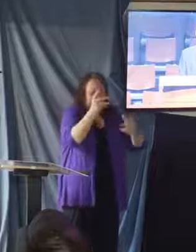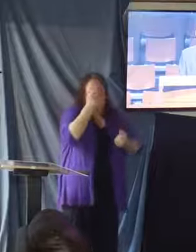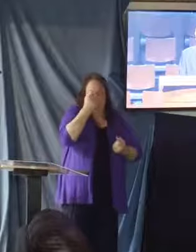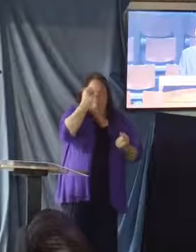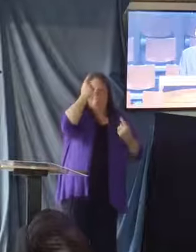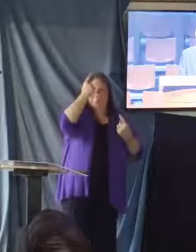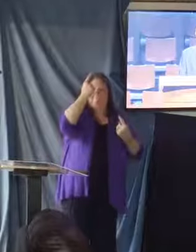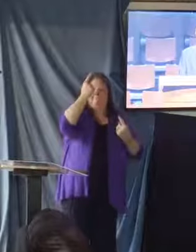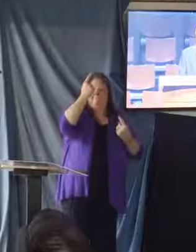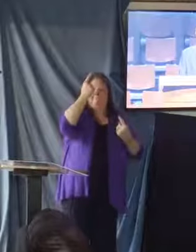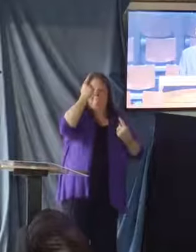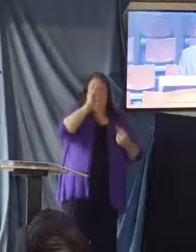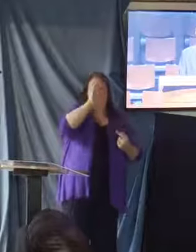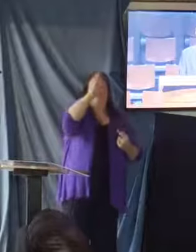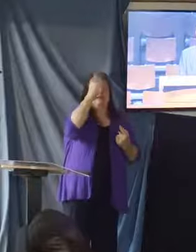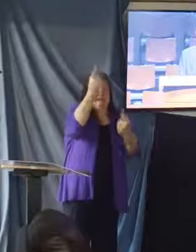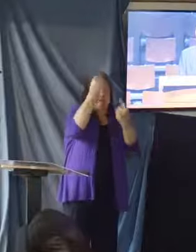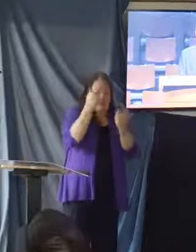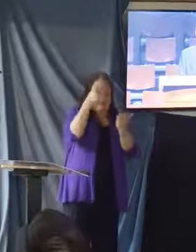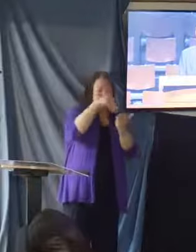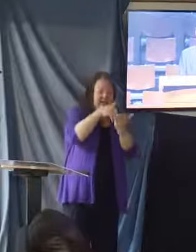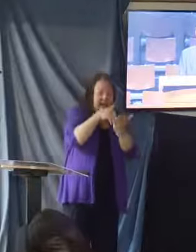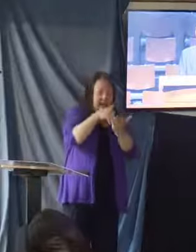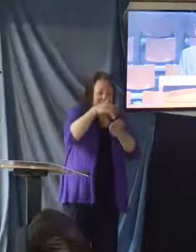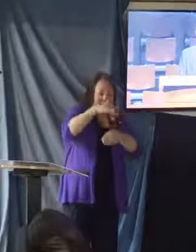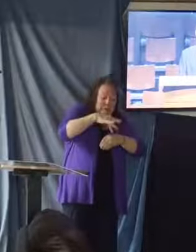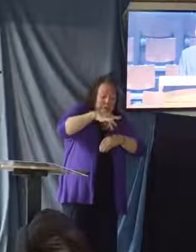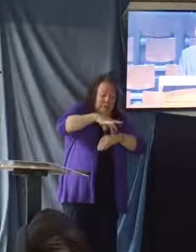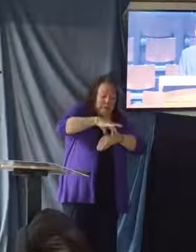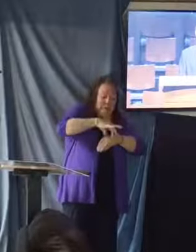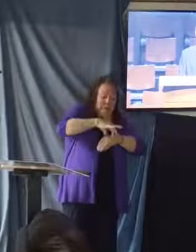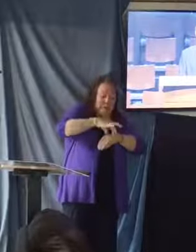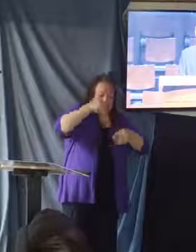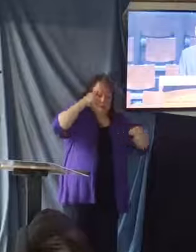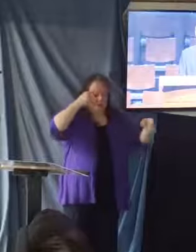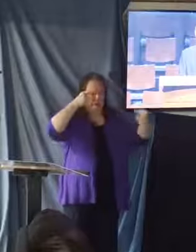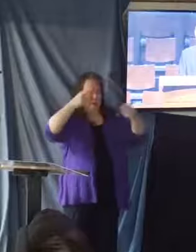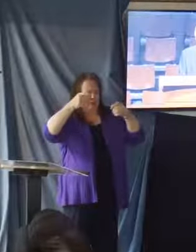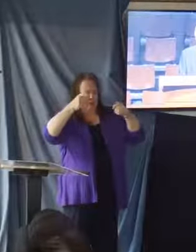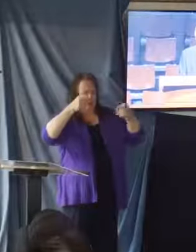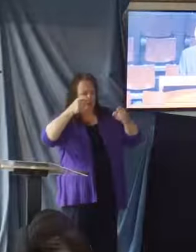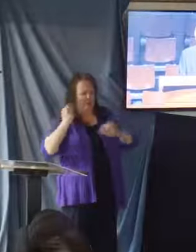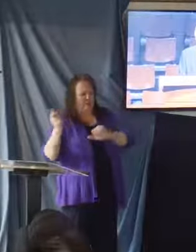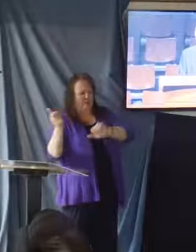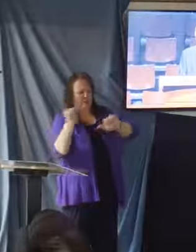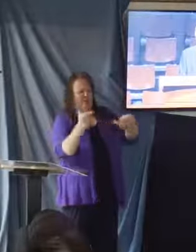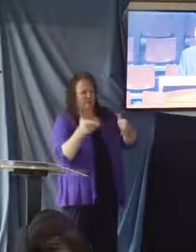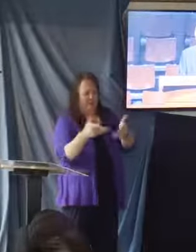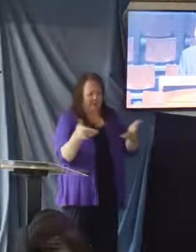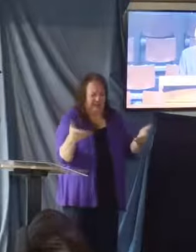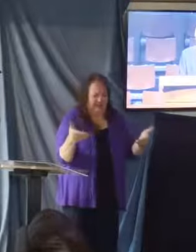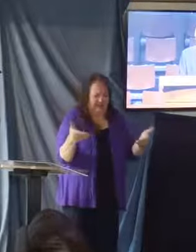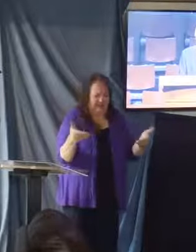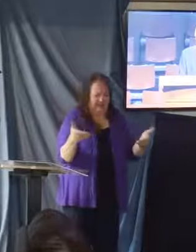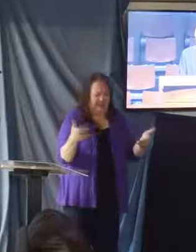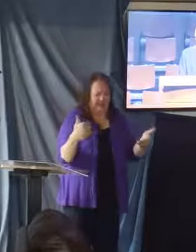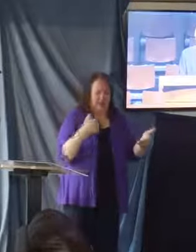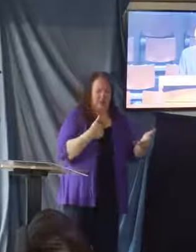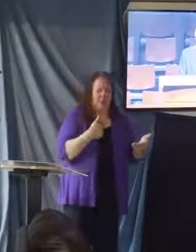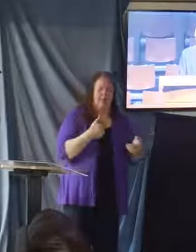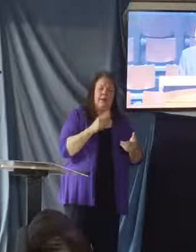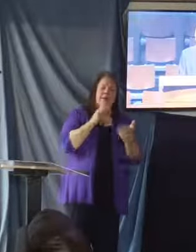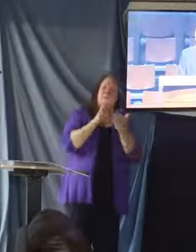realization of his coming again to this earth to rule and reign over all creation. We come to